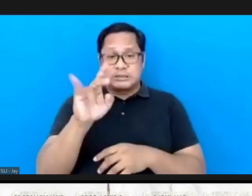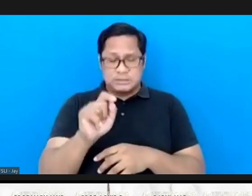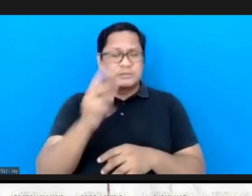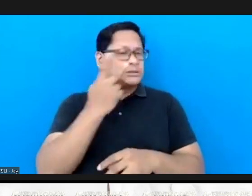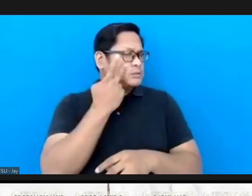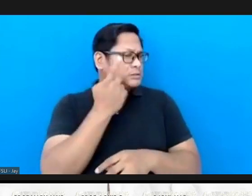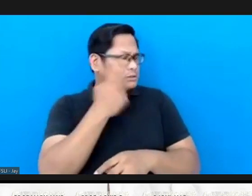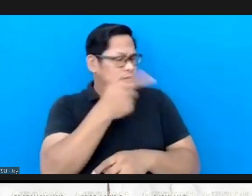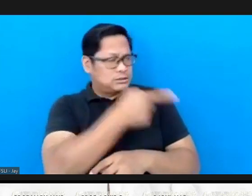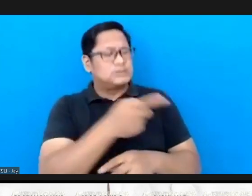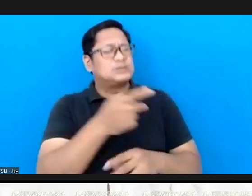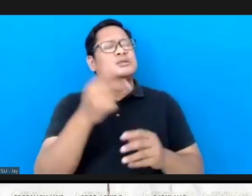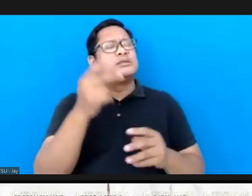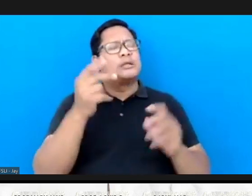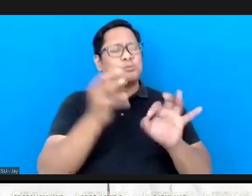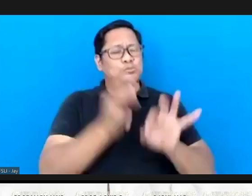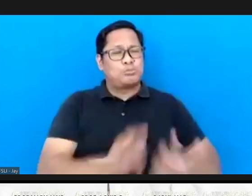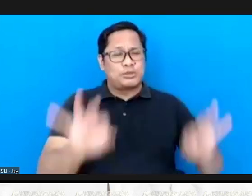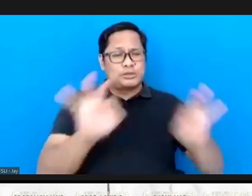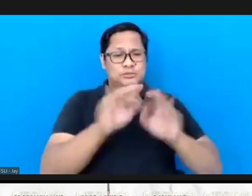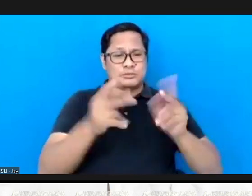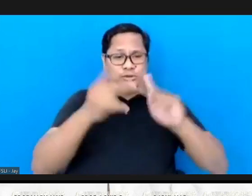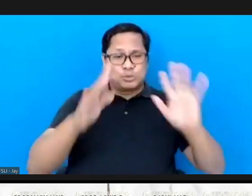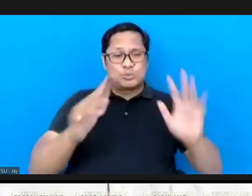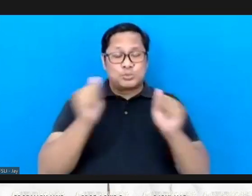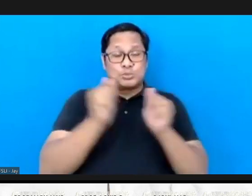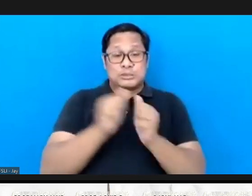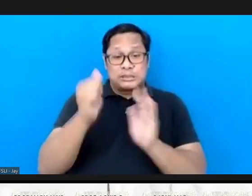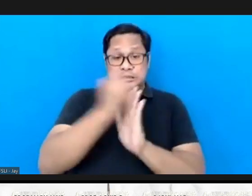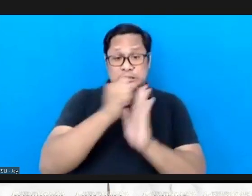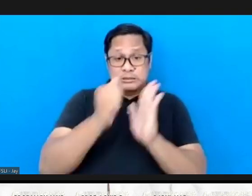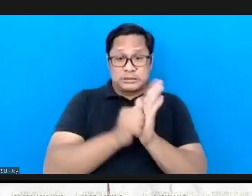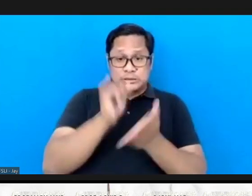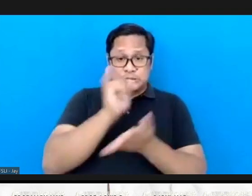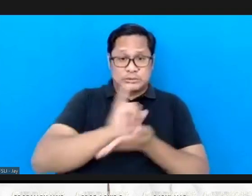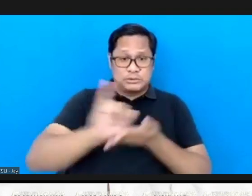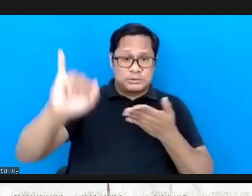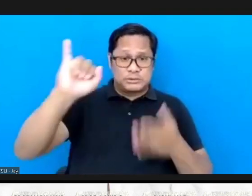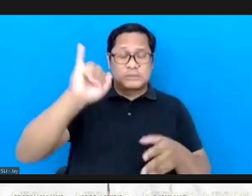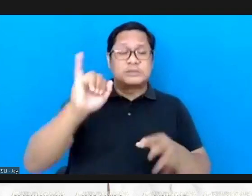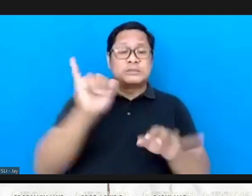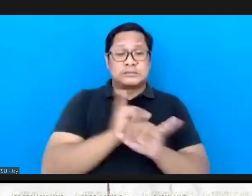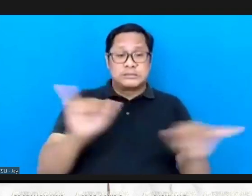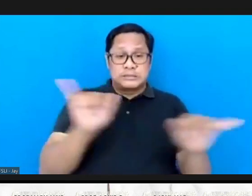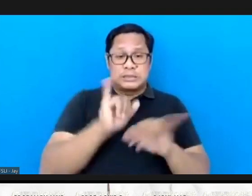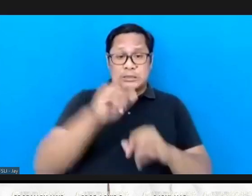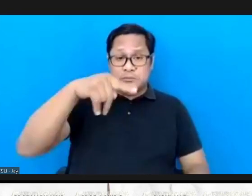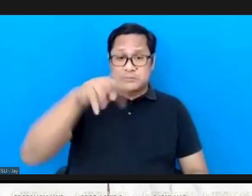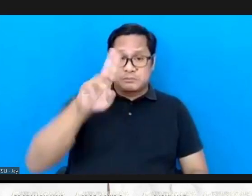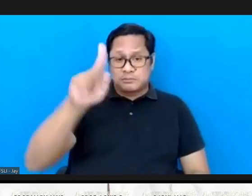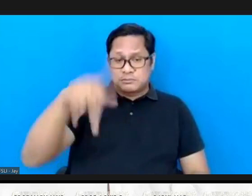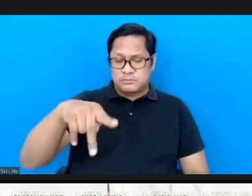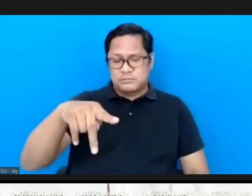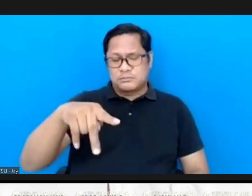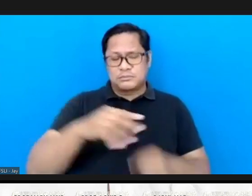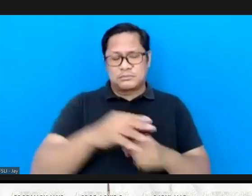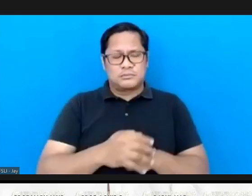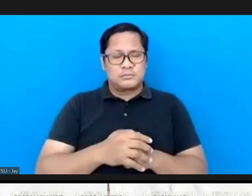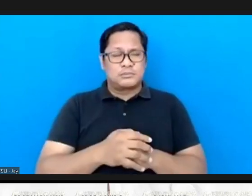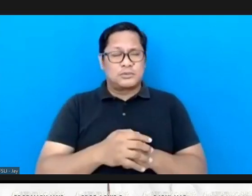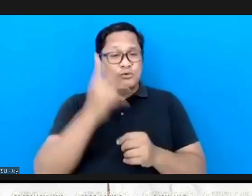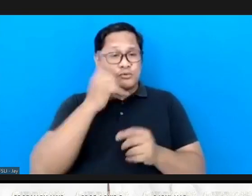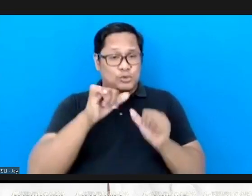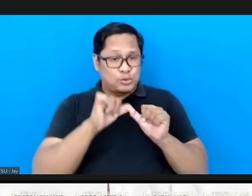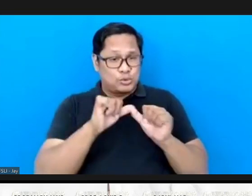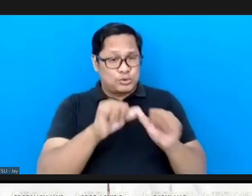of partnerships with academic institutions like the Polytechnic University of the Philippines in attaining